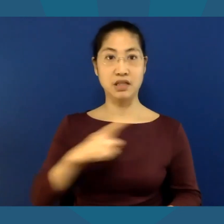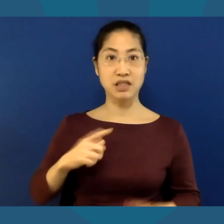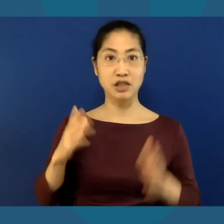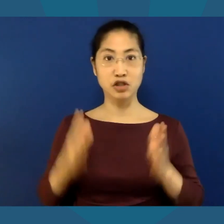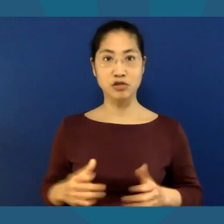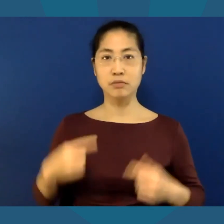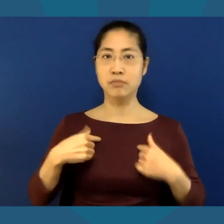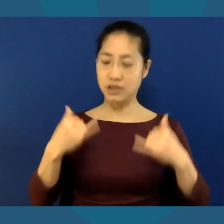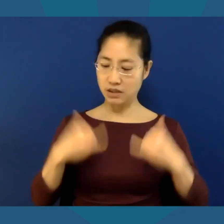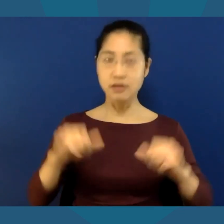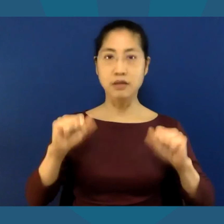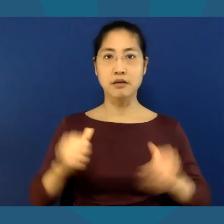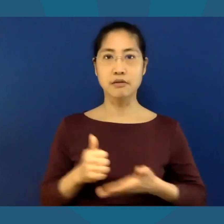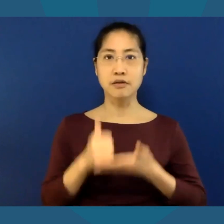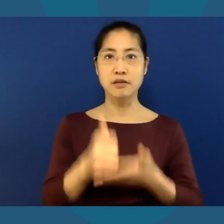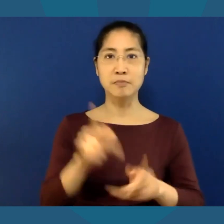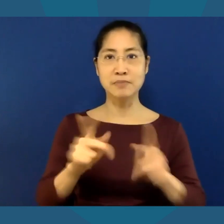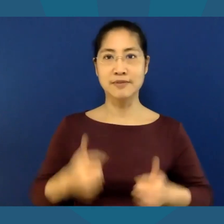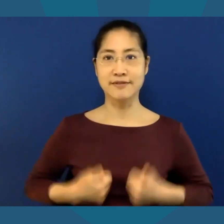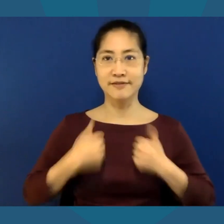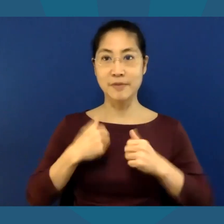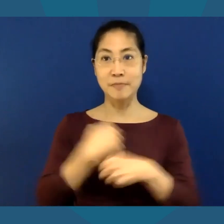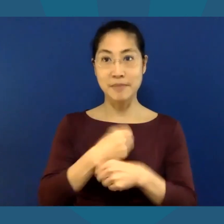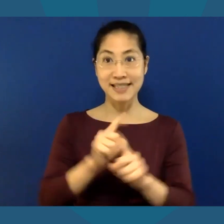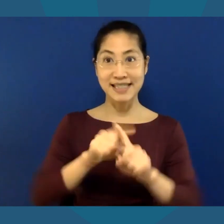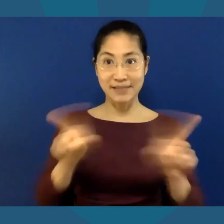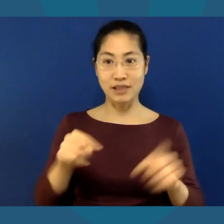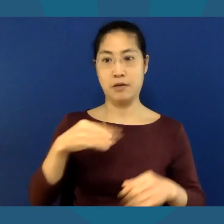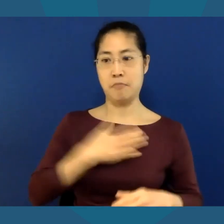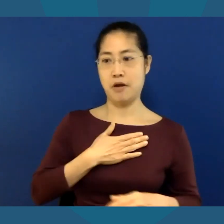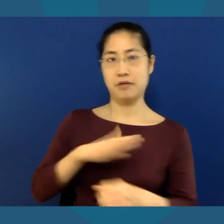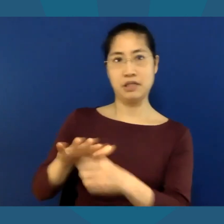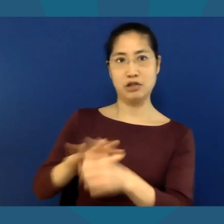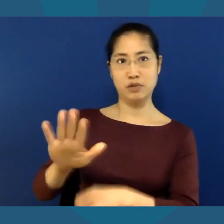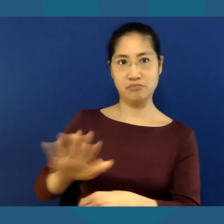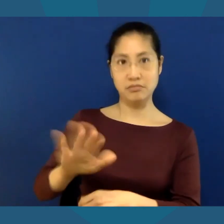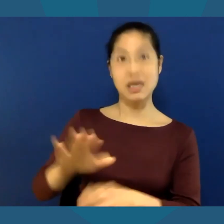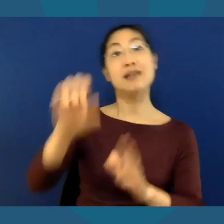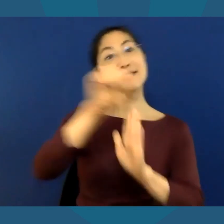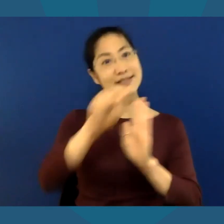make a difference in the lives of people in my district and state.